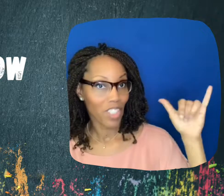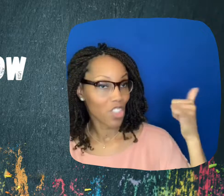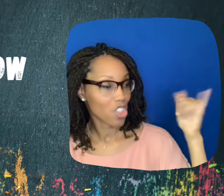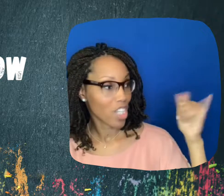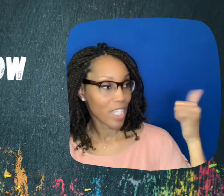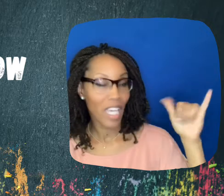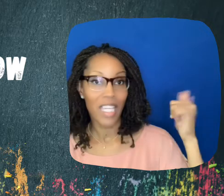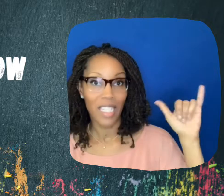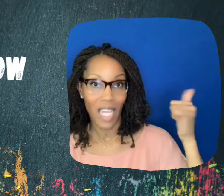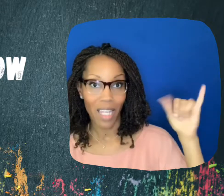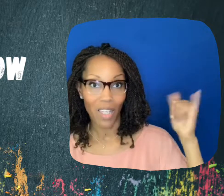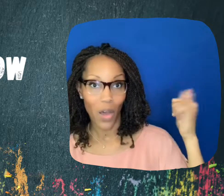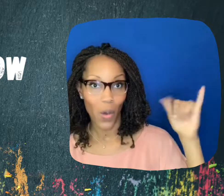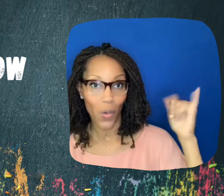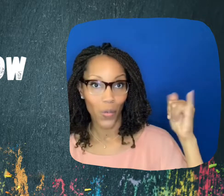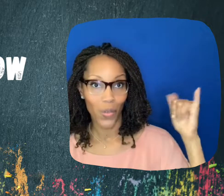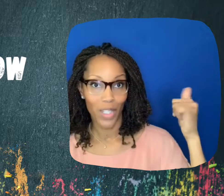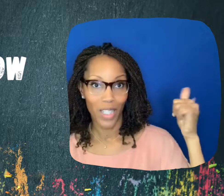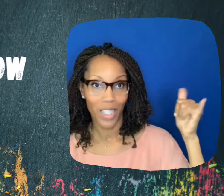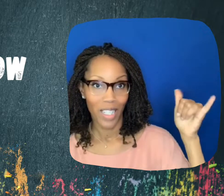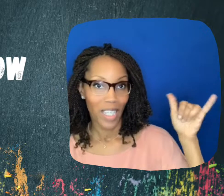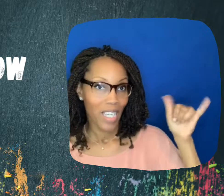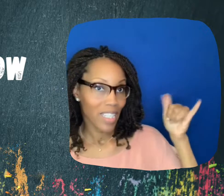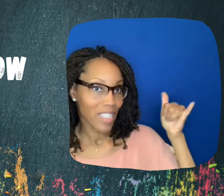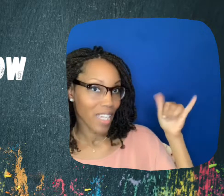Like this, shake yellow,